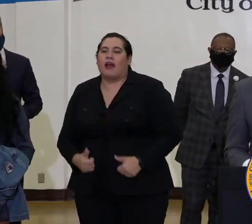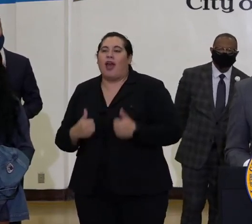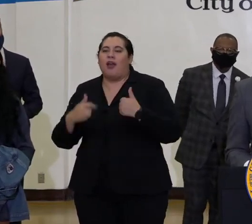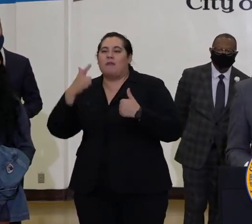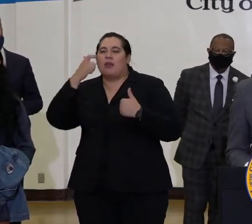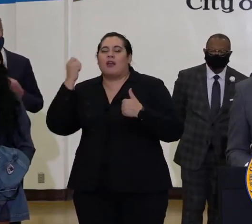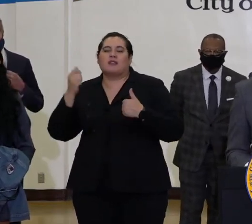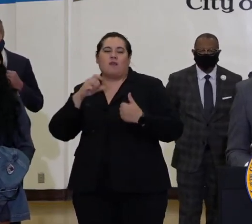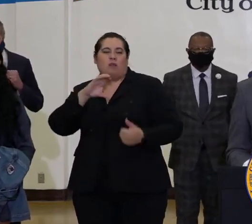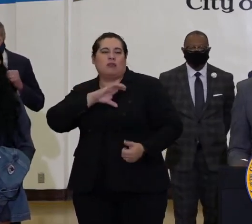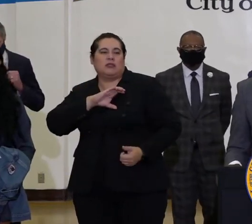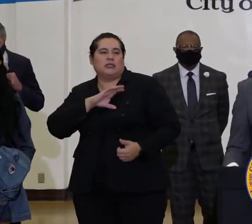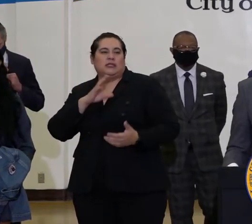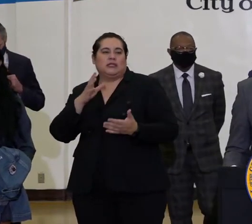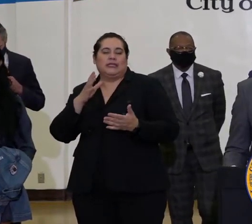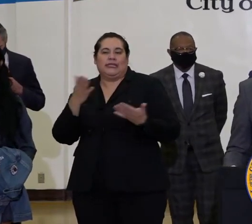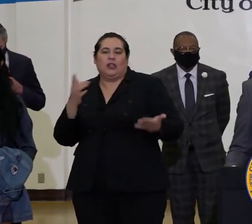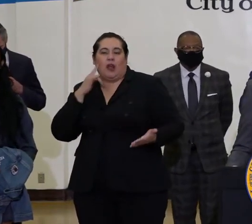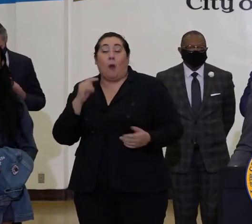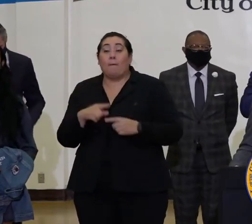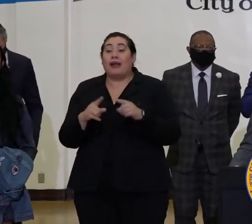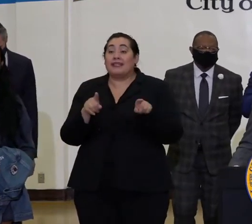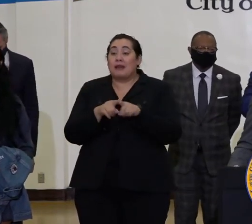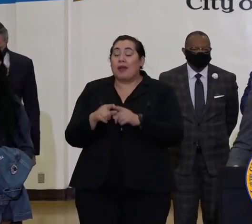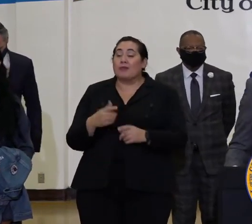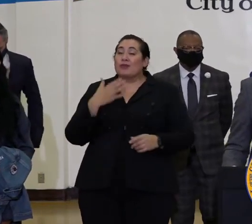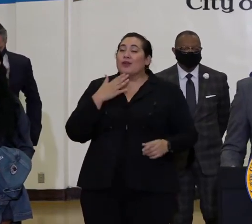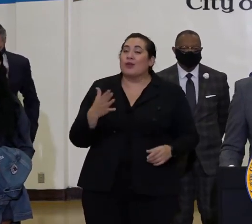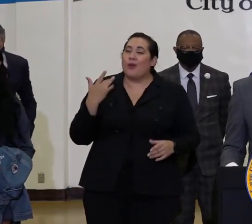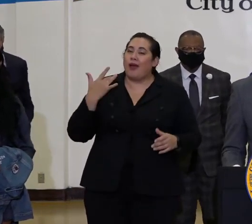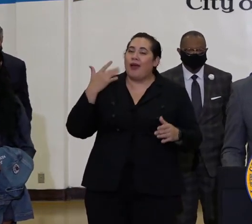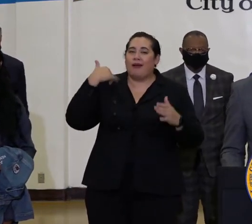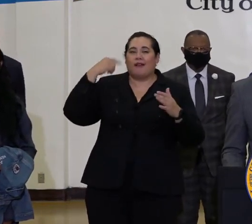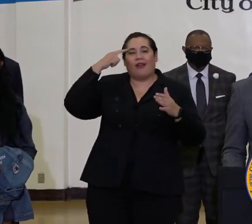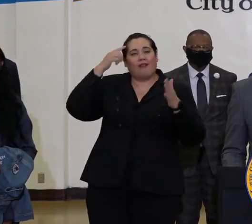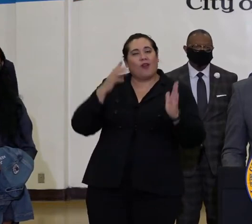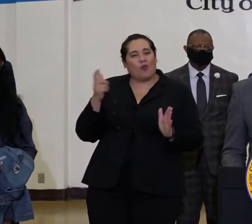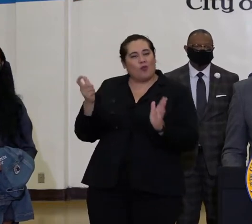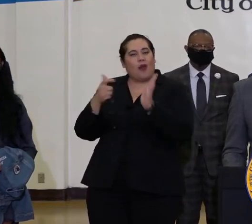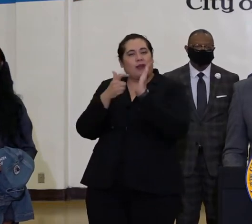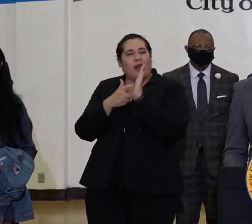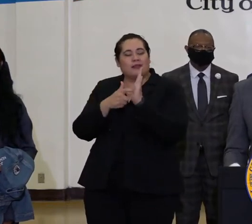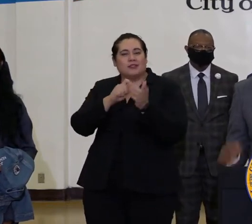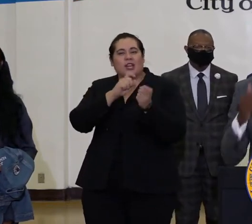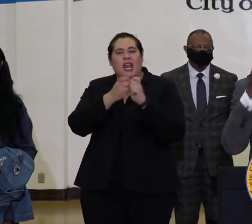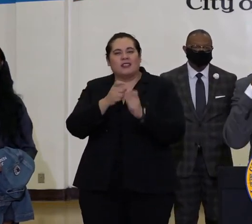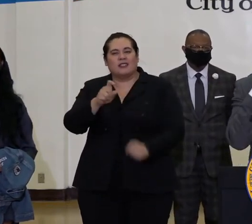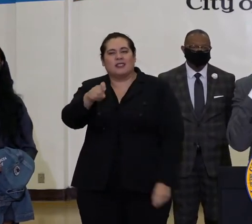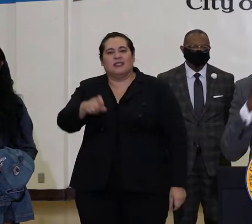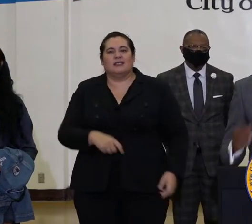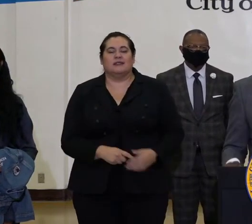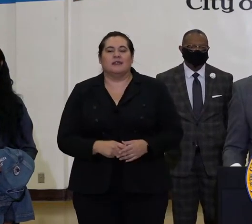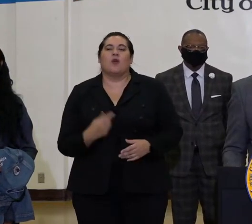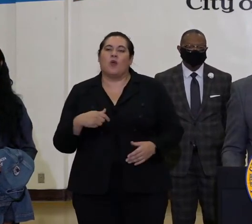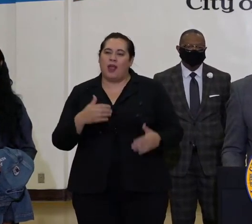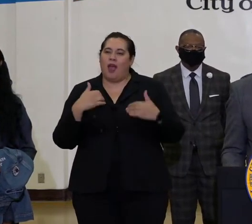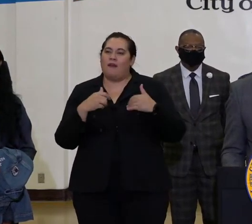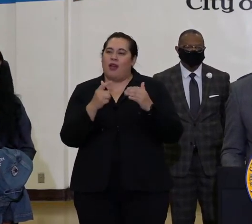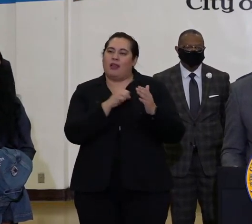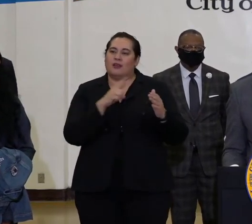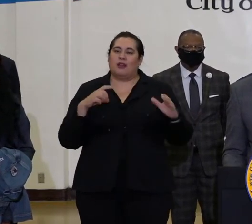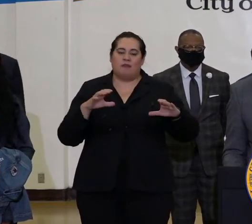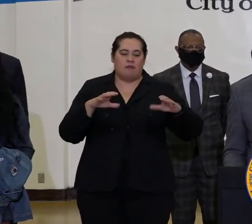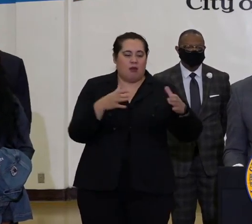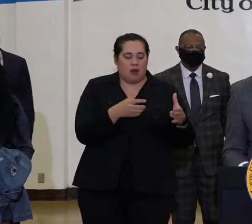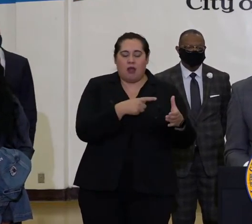policing here in California. But it's sweet because we have a governor who has recognized that change is needed. We have a legislative